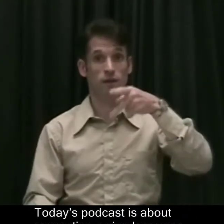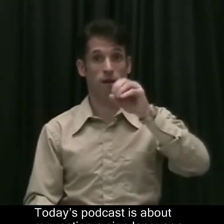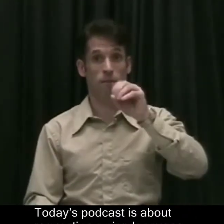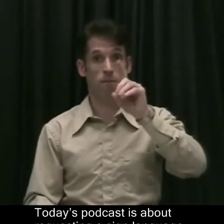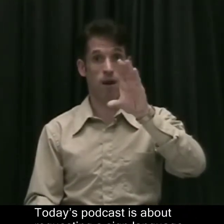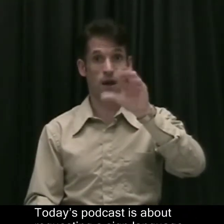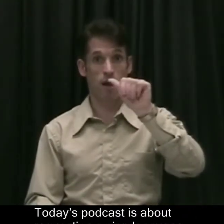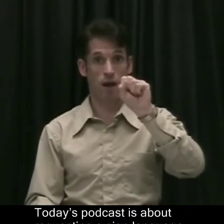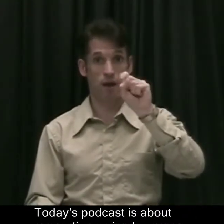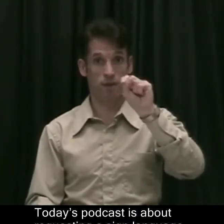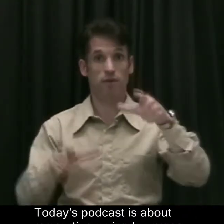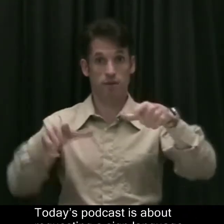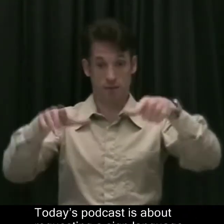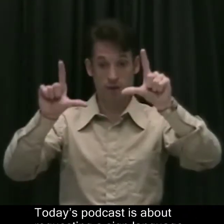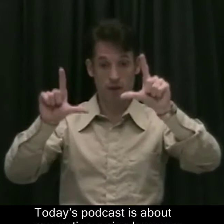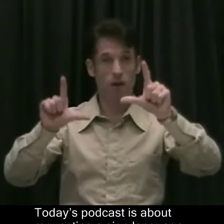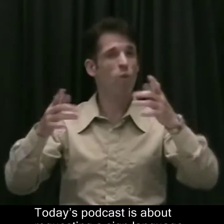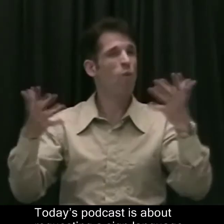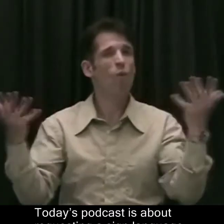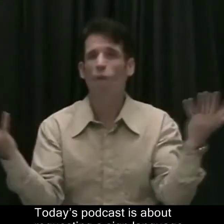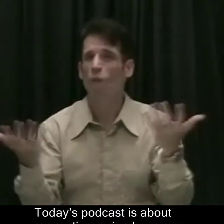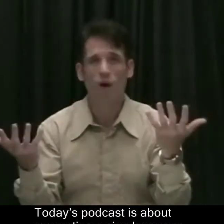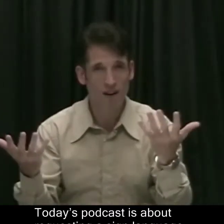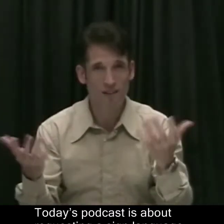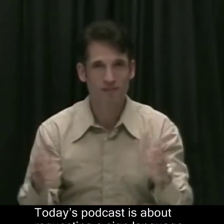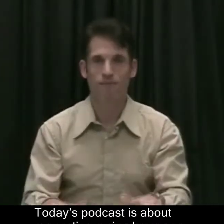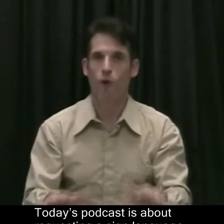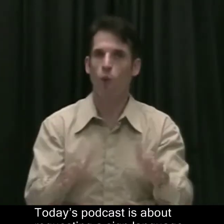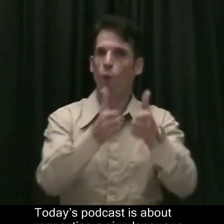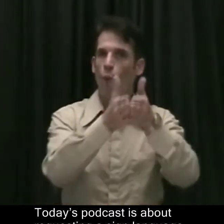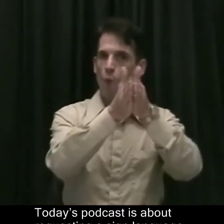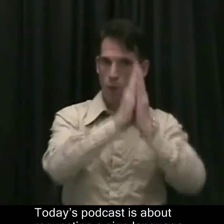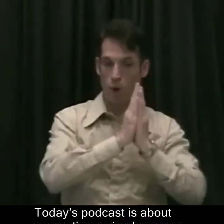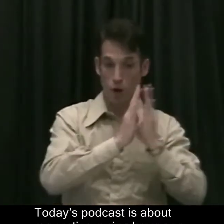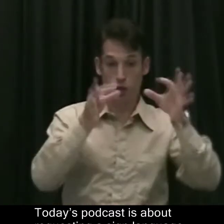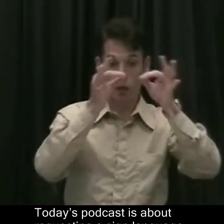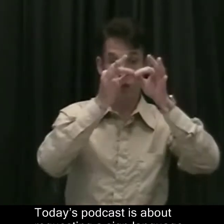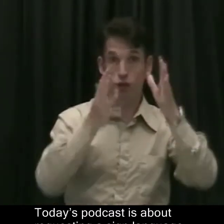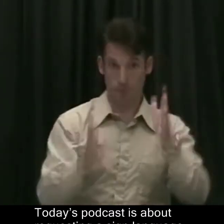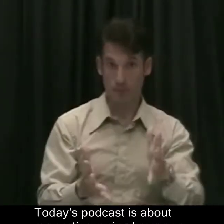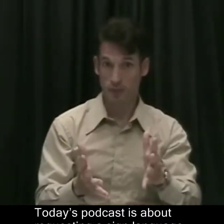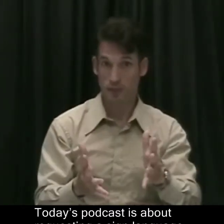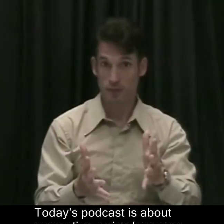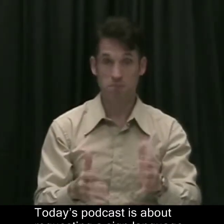Today's podcast is about requesting a sign language interpreter,